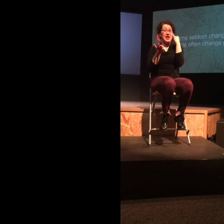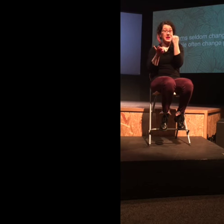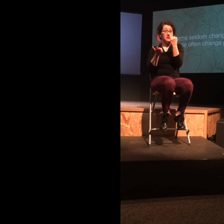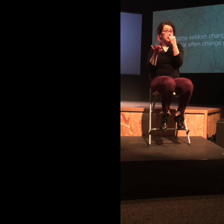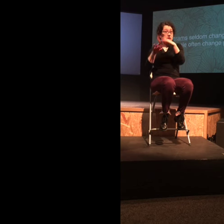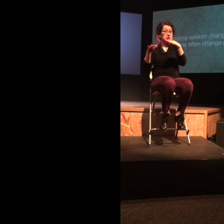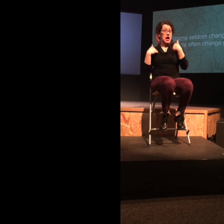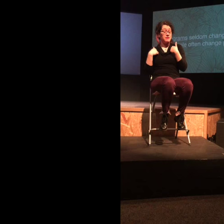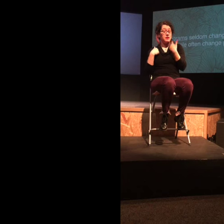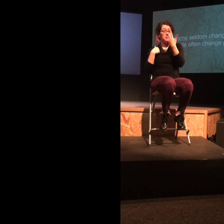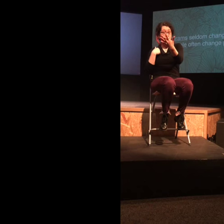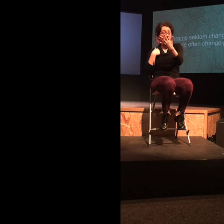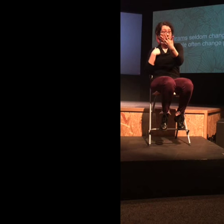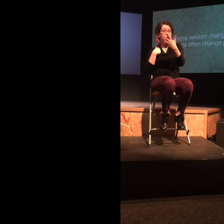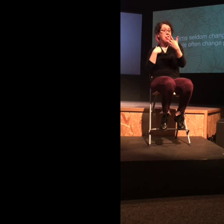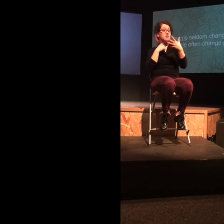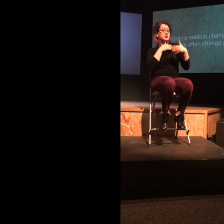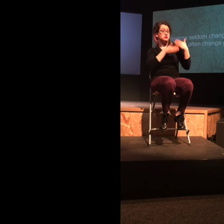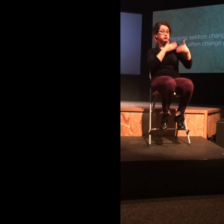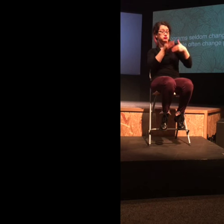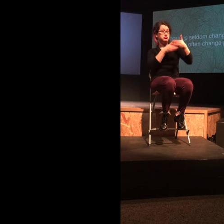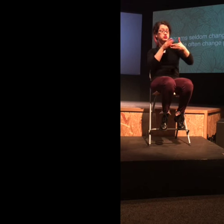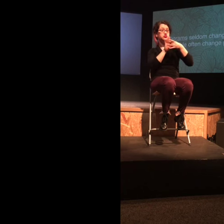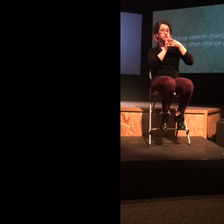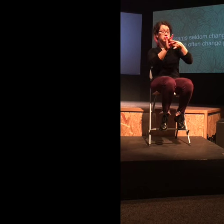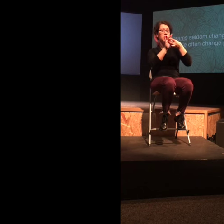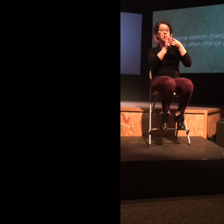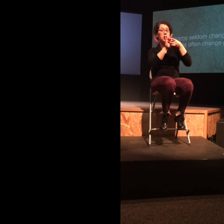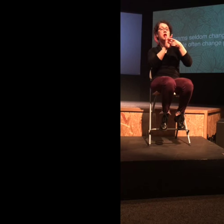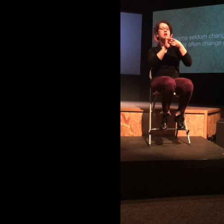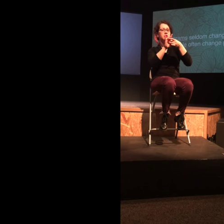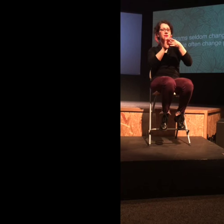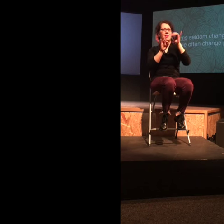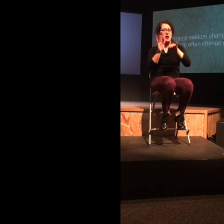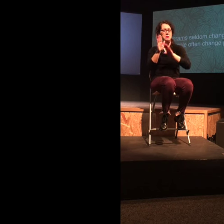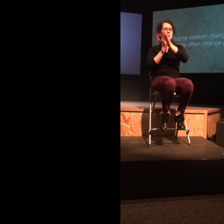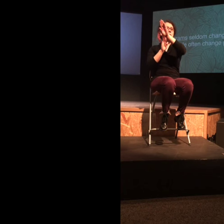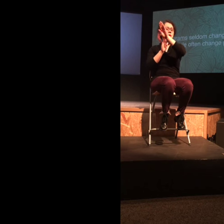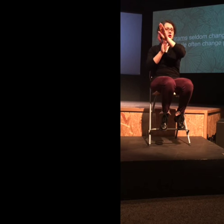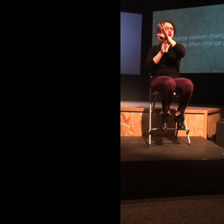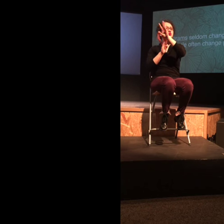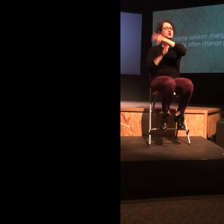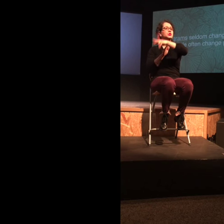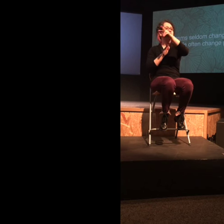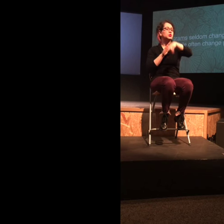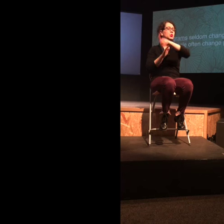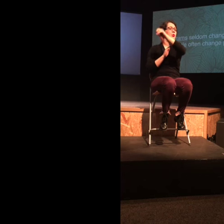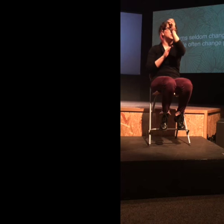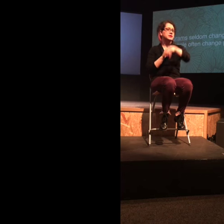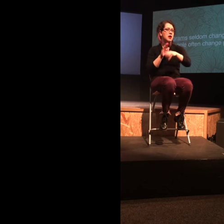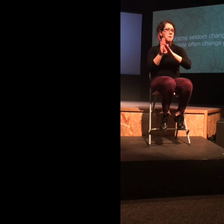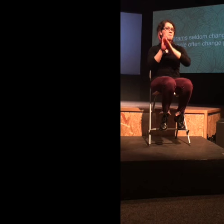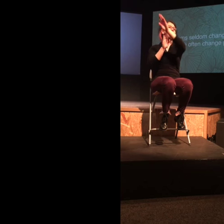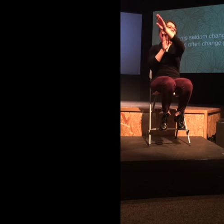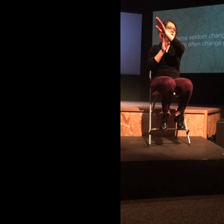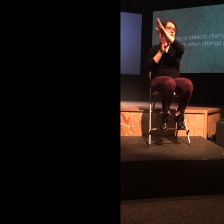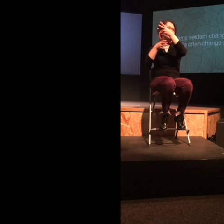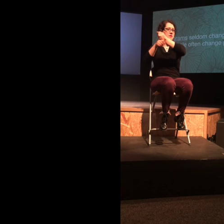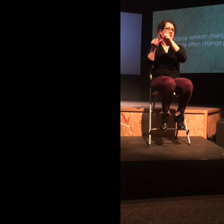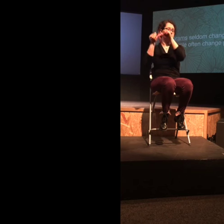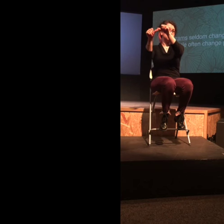went up by 22% their probability that they might have a faith that lasts. Super